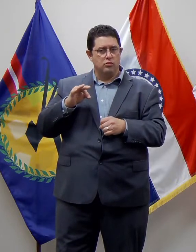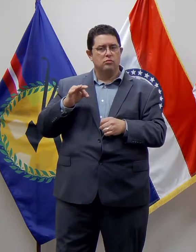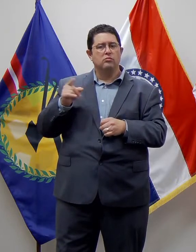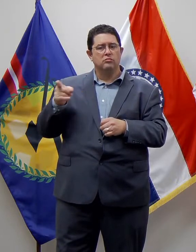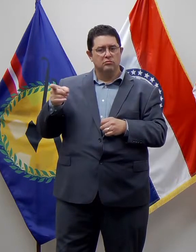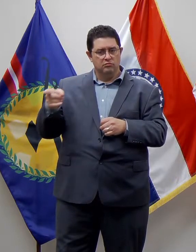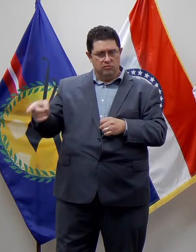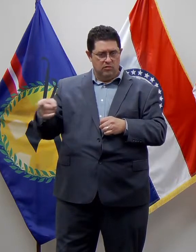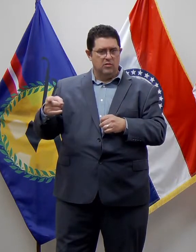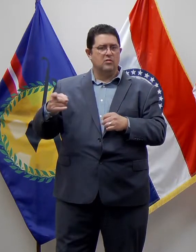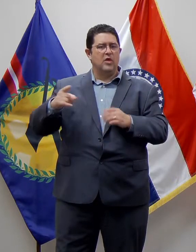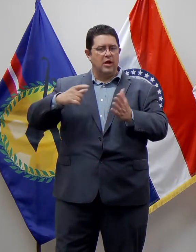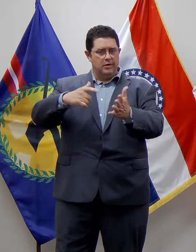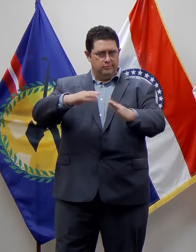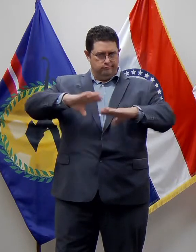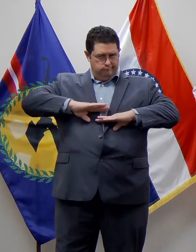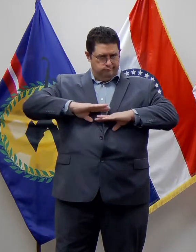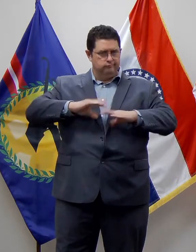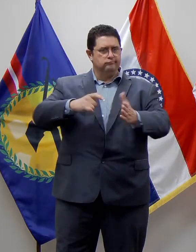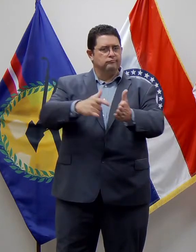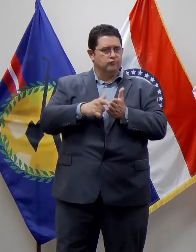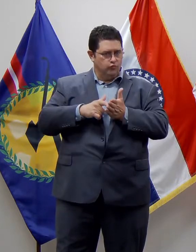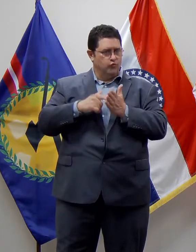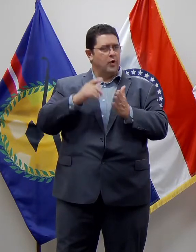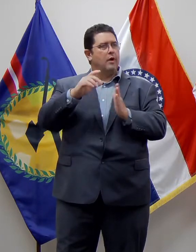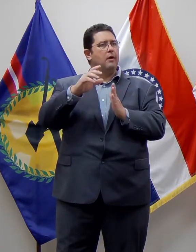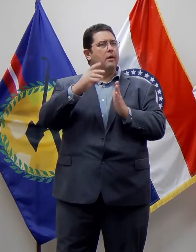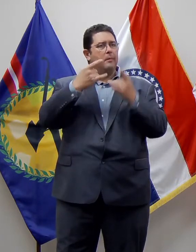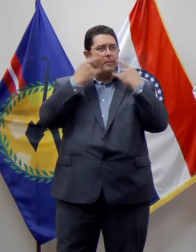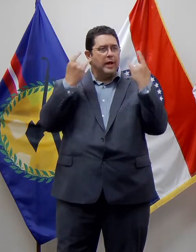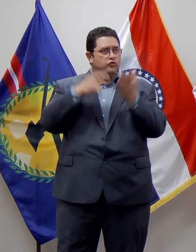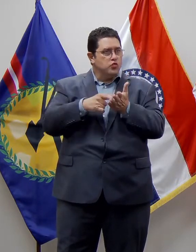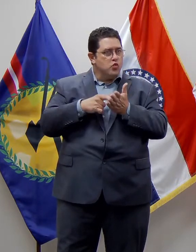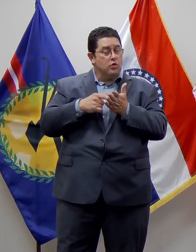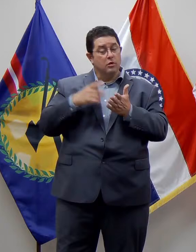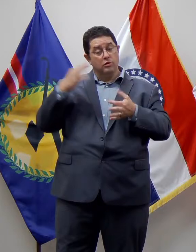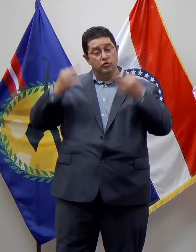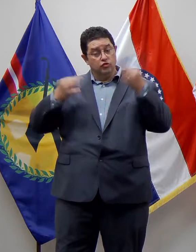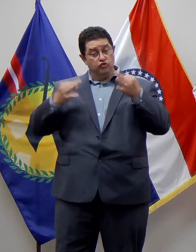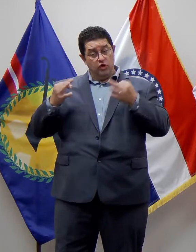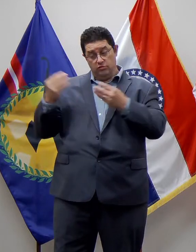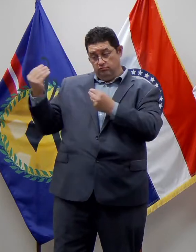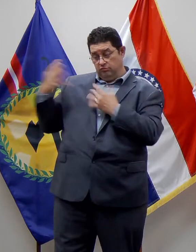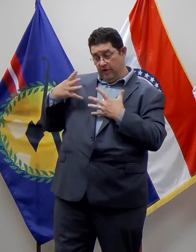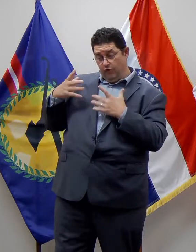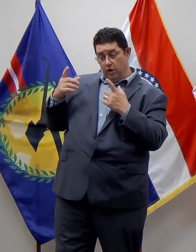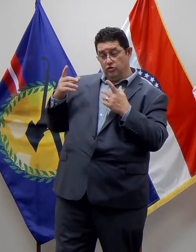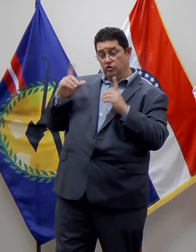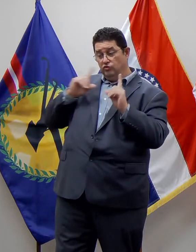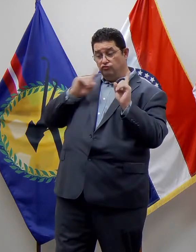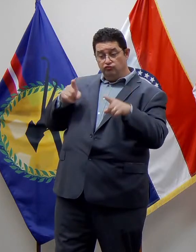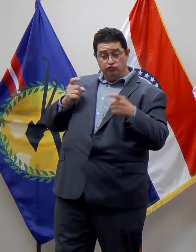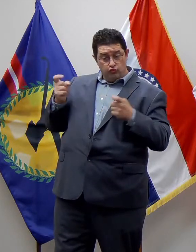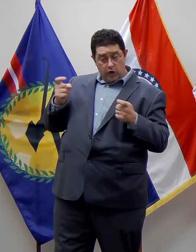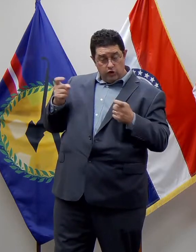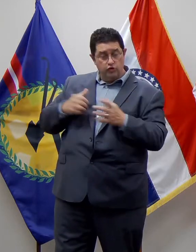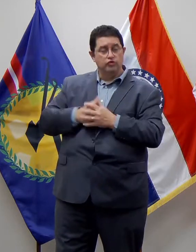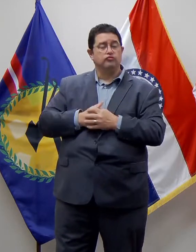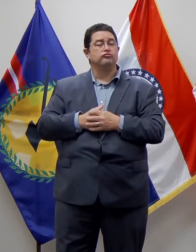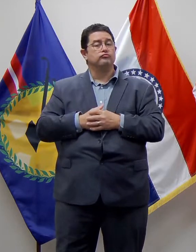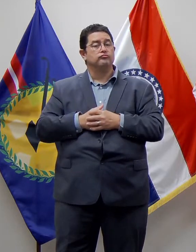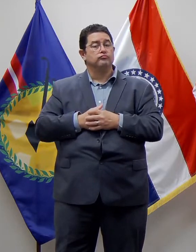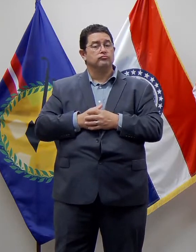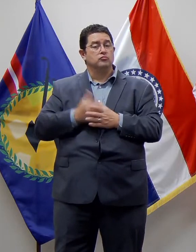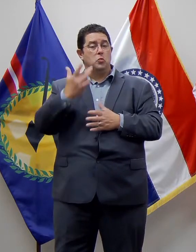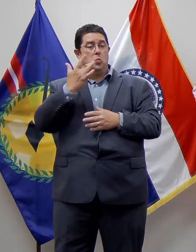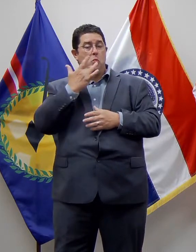support a masking order. They stated it very clearly. The judge has given us direction that